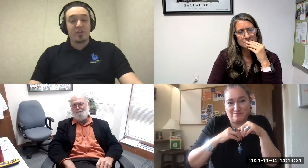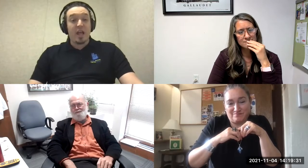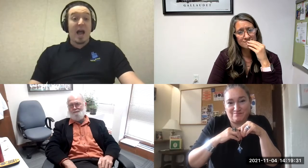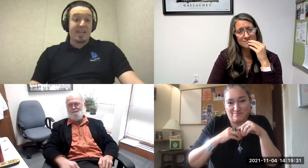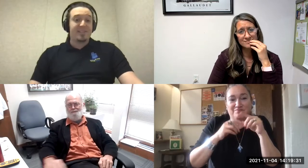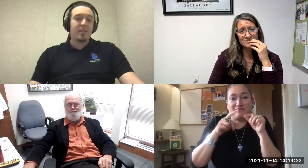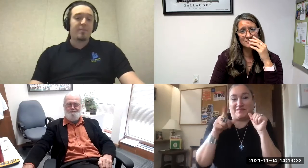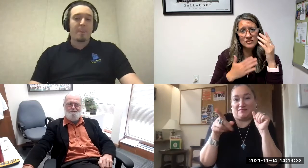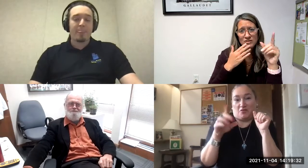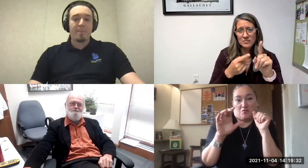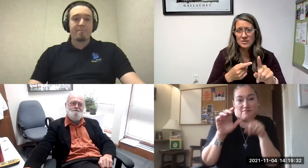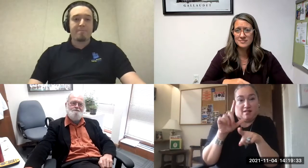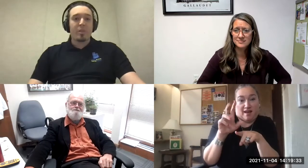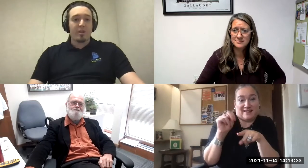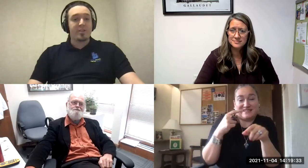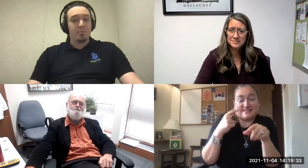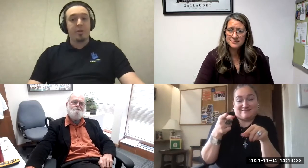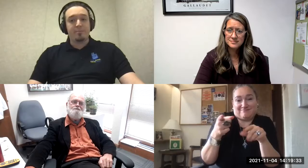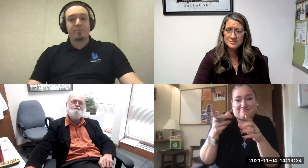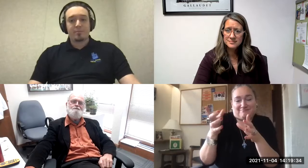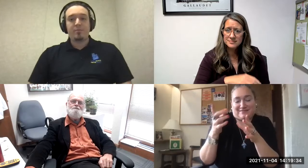challenge I see. That's a good point.